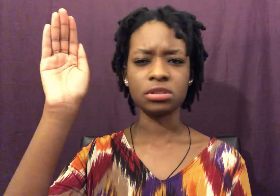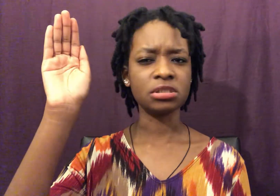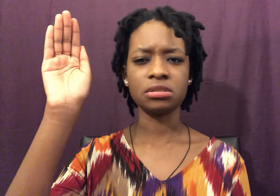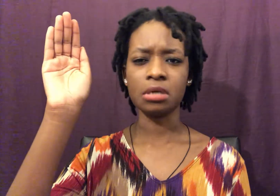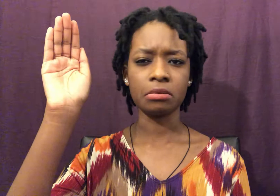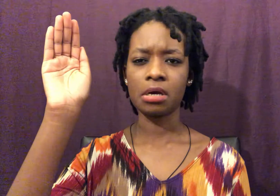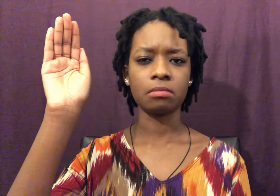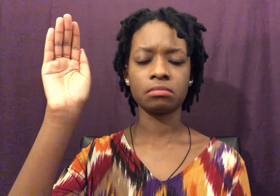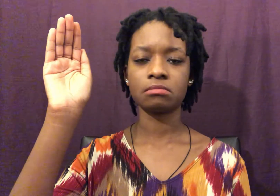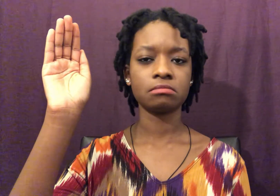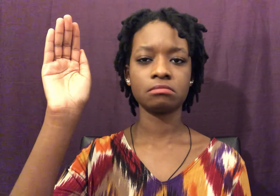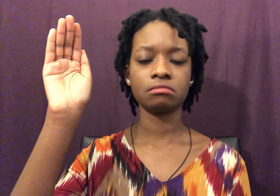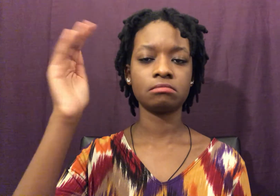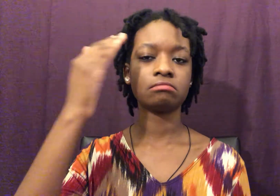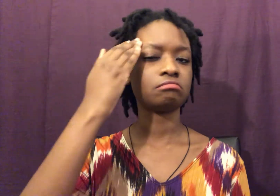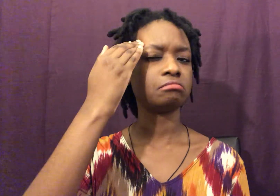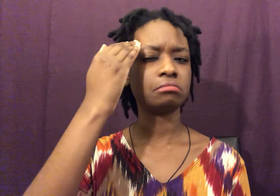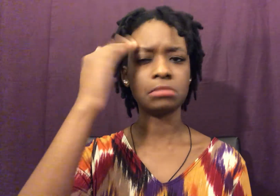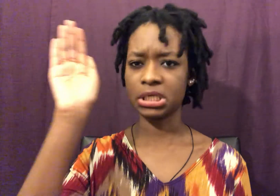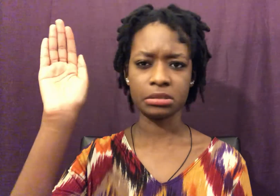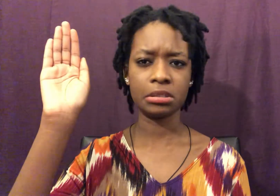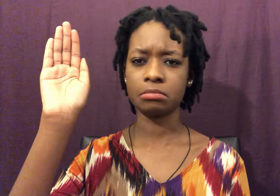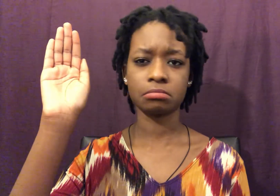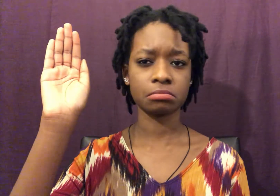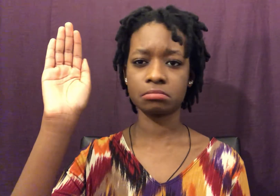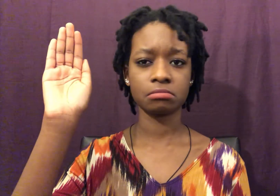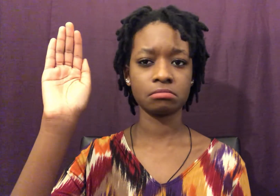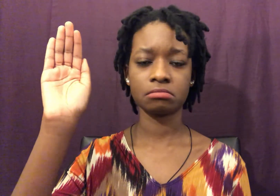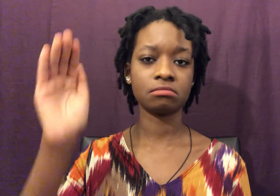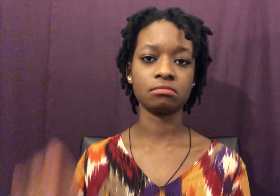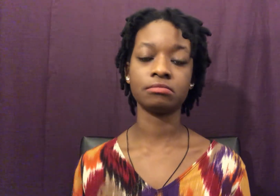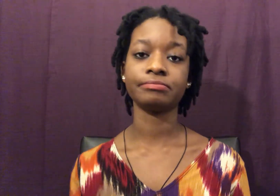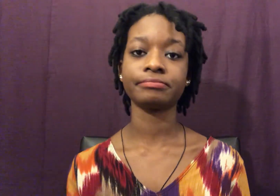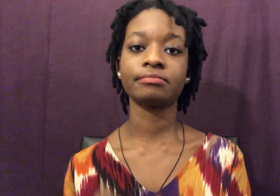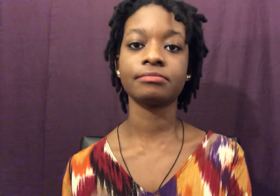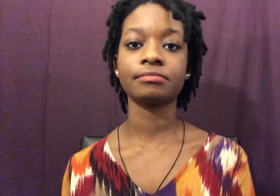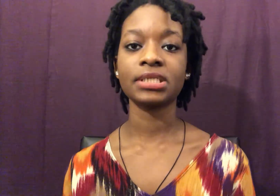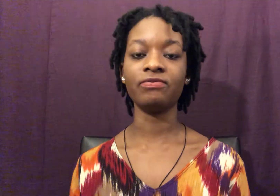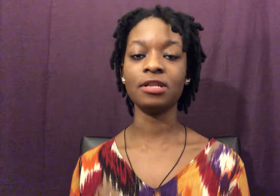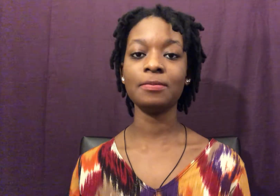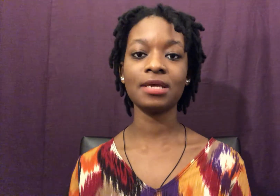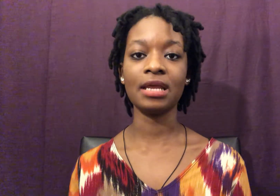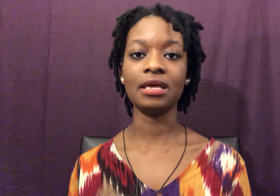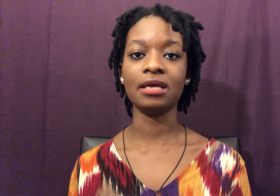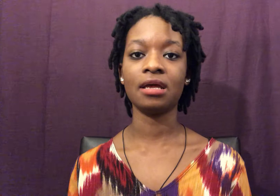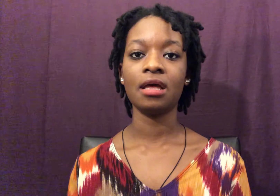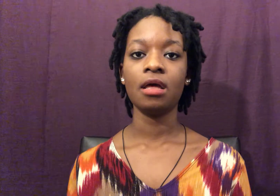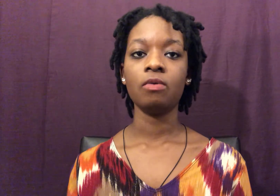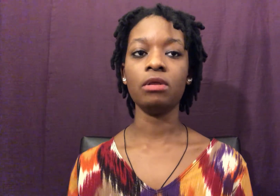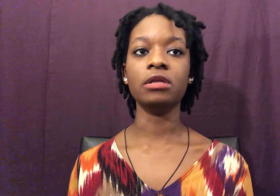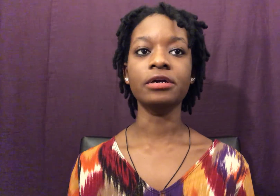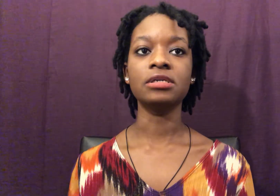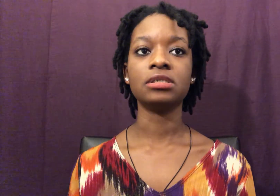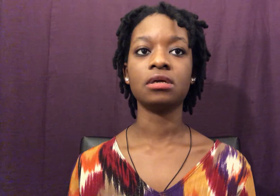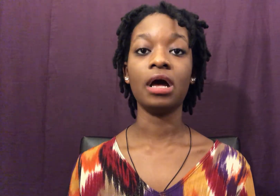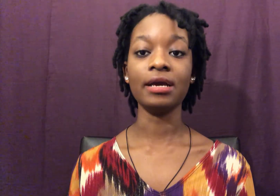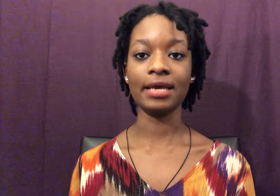just don't know. I don't know. So from the beginning, we learned